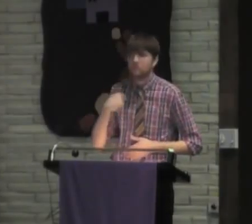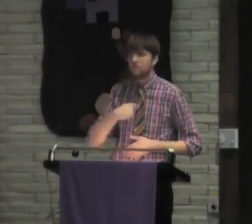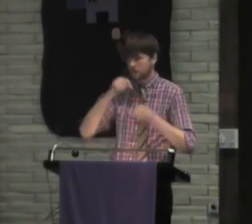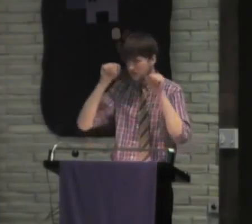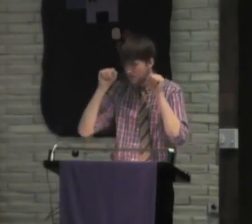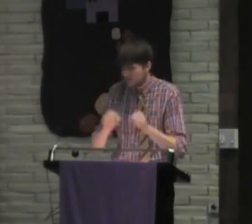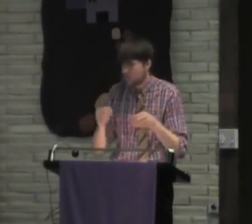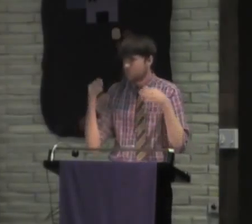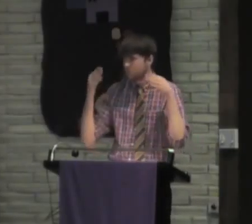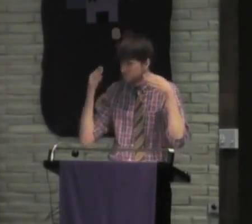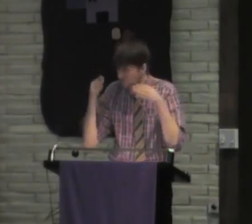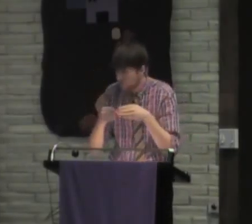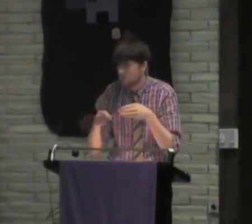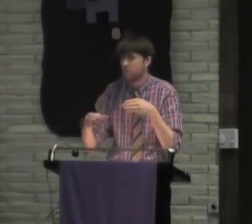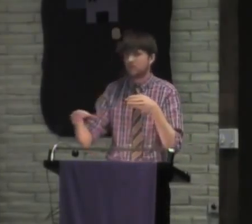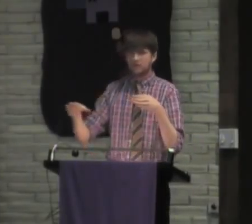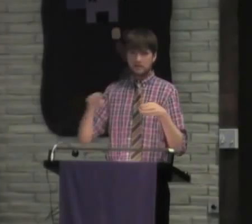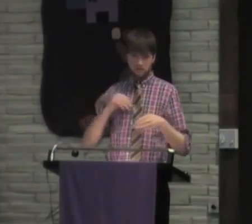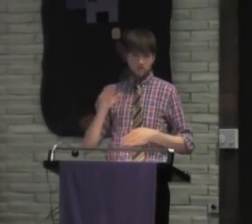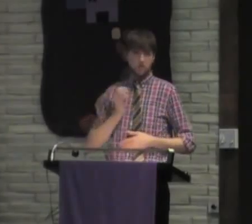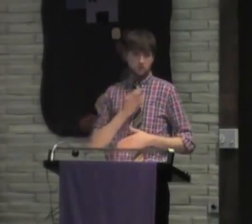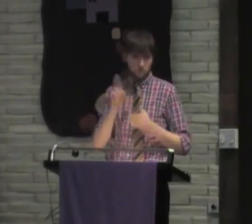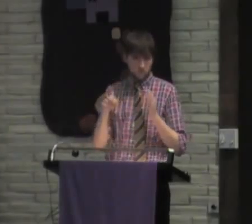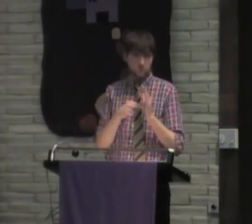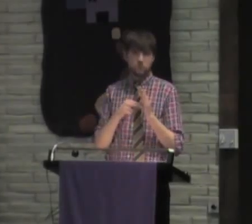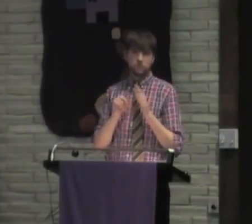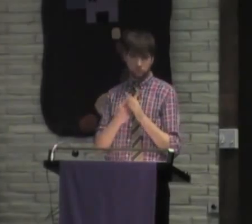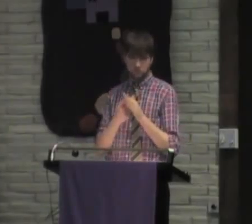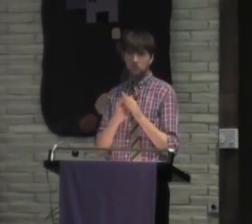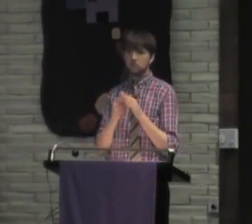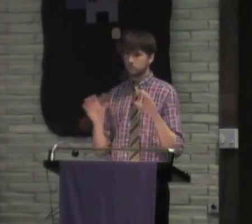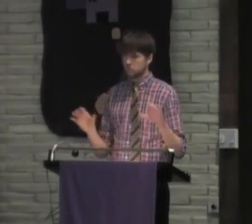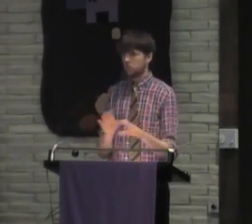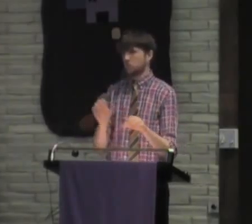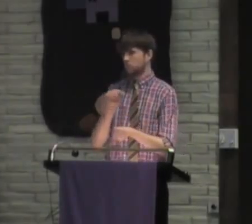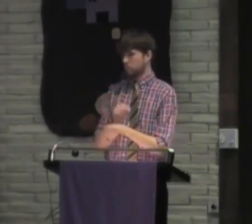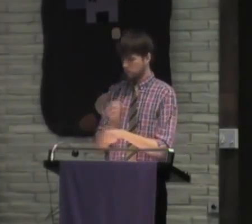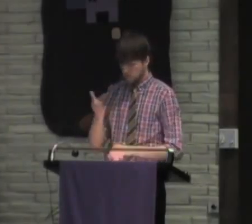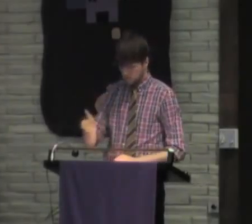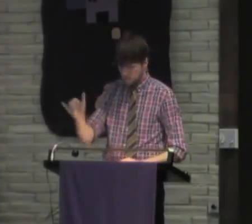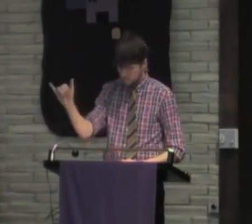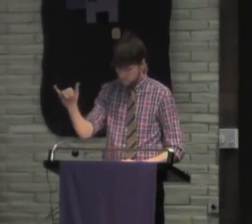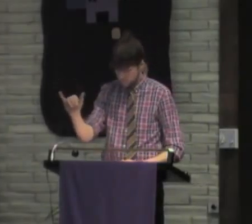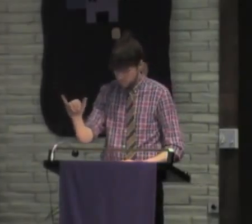homes, we can focus, accept our roles, and do